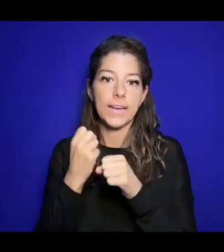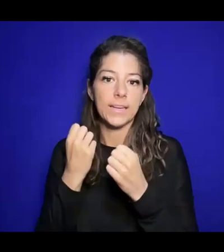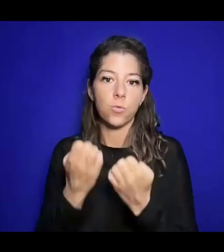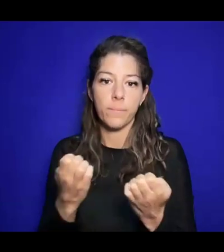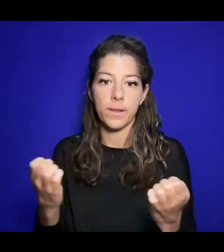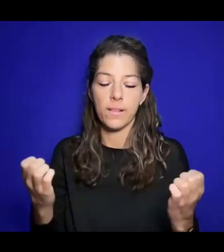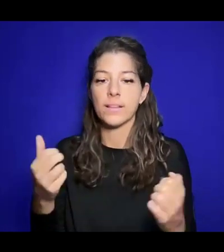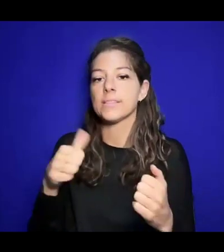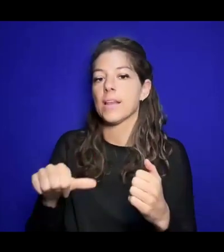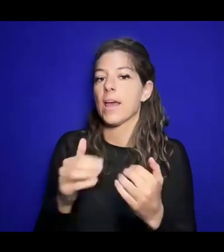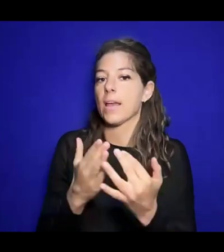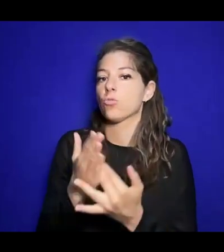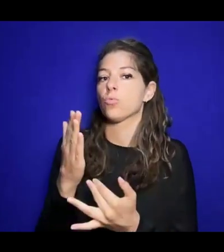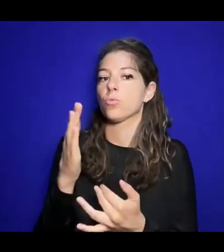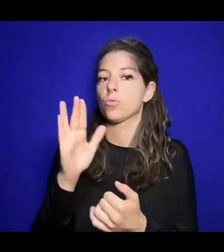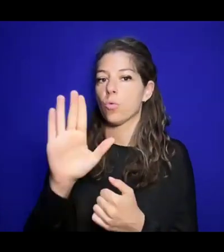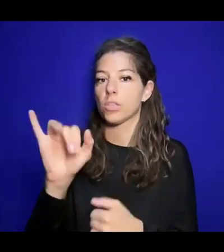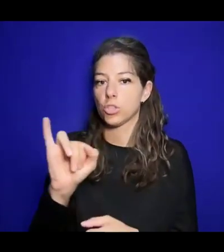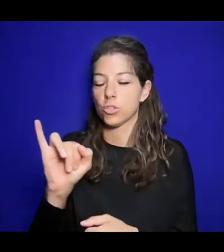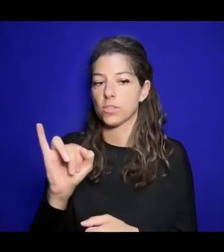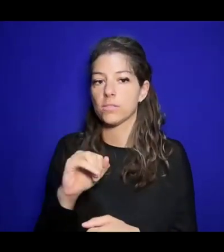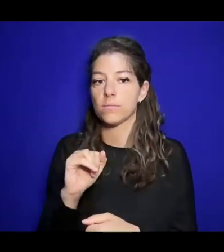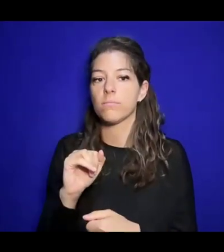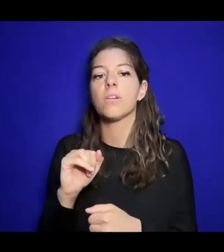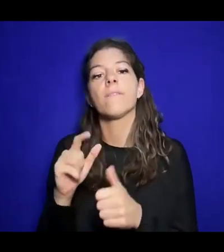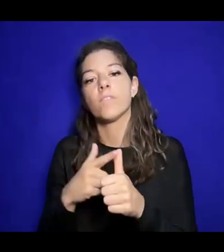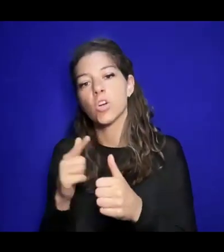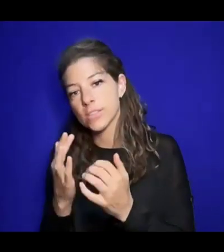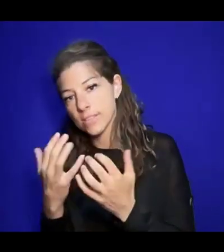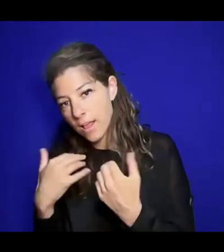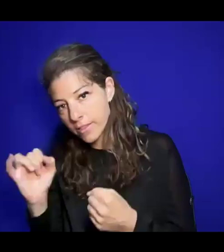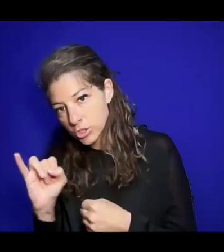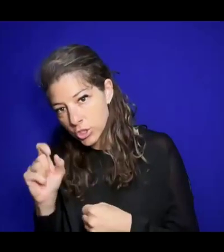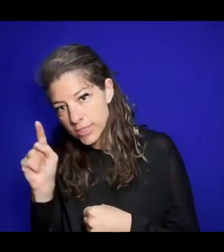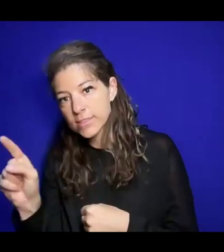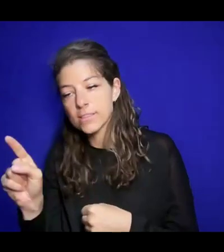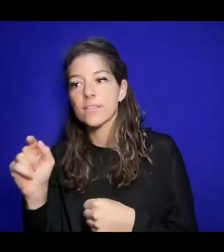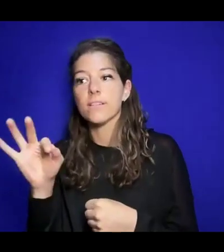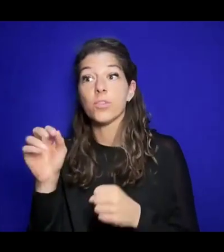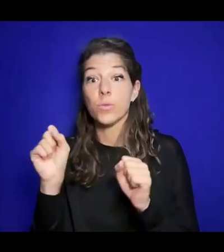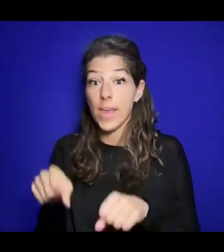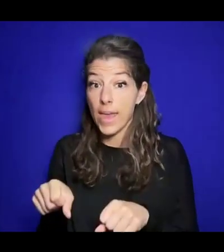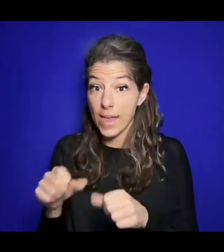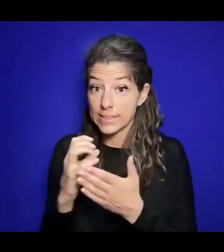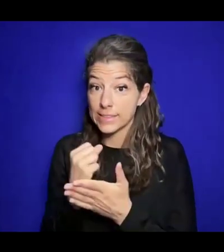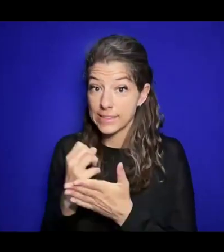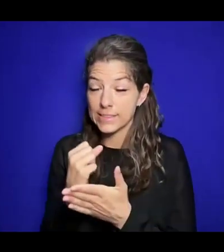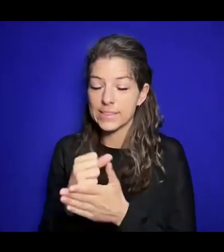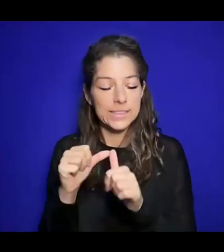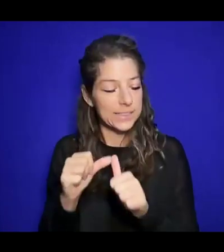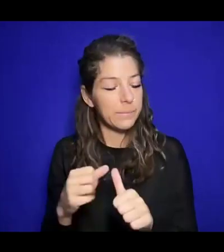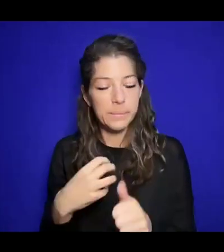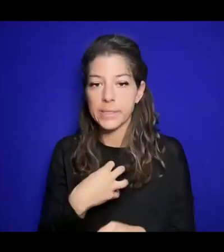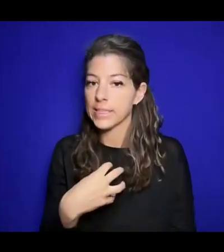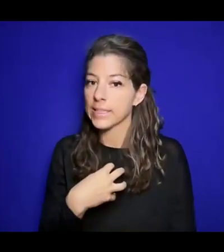denied through your insurance. But go through your health insurance as long as you can and keep appealing, keep